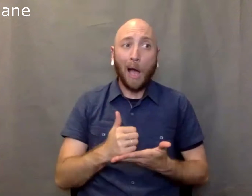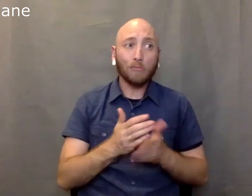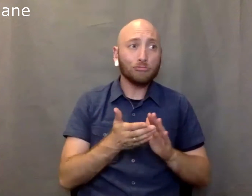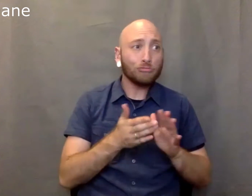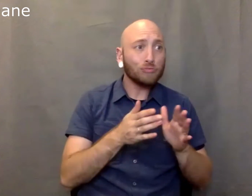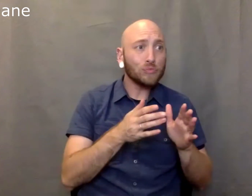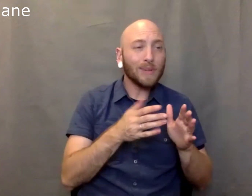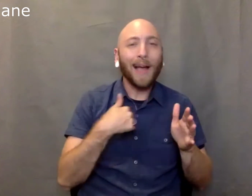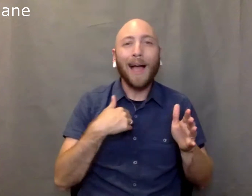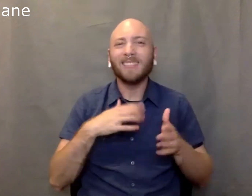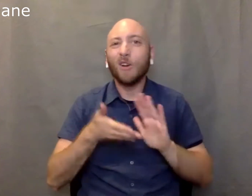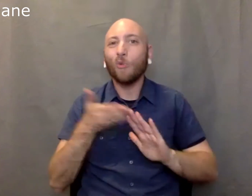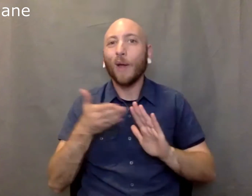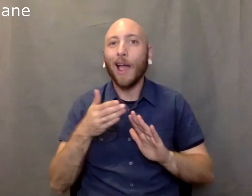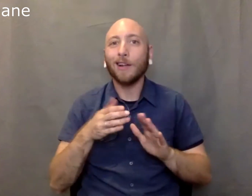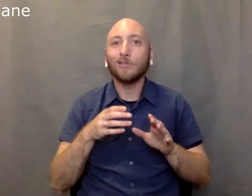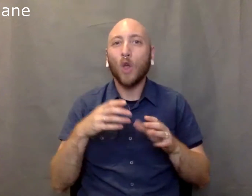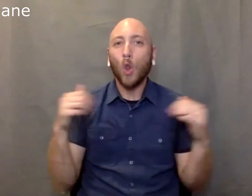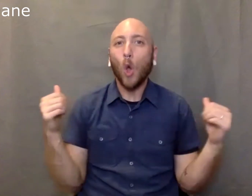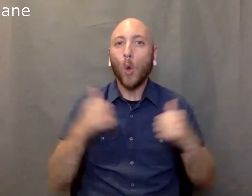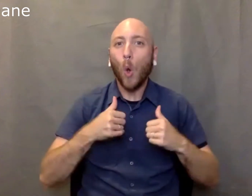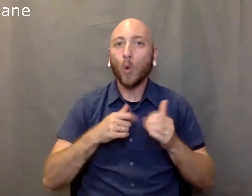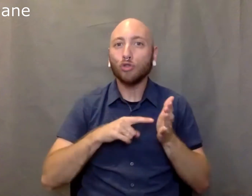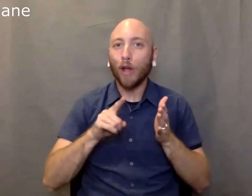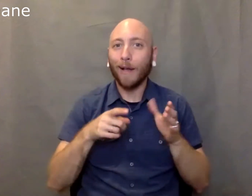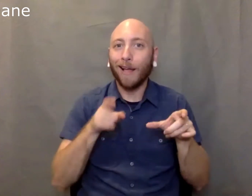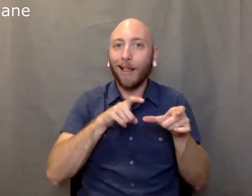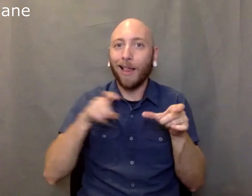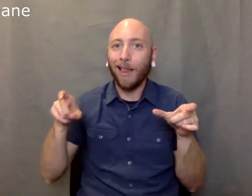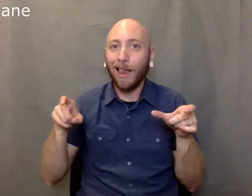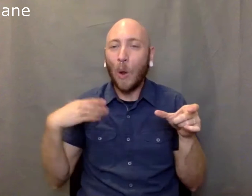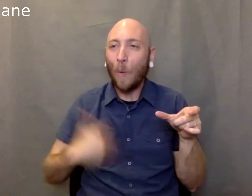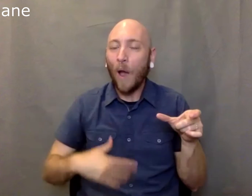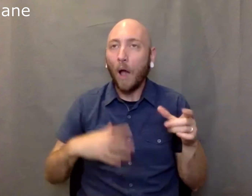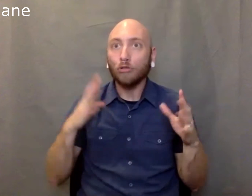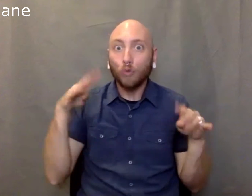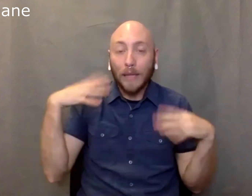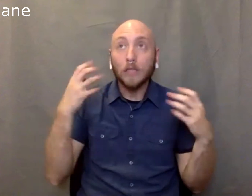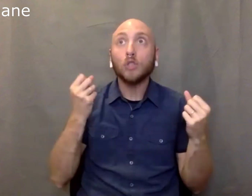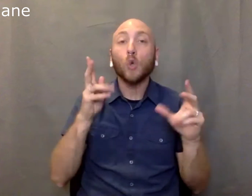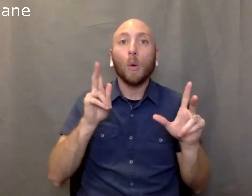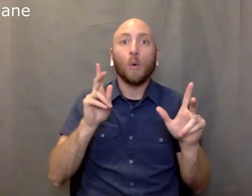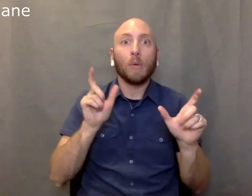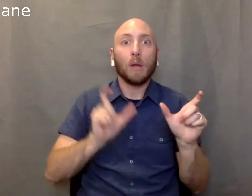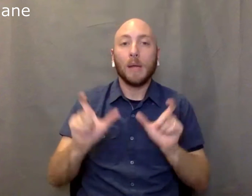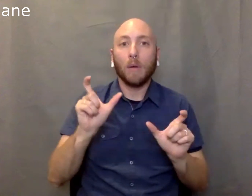check and it was like so chaotic. It was so crazy. There was so many people. I think like almost 700 people showed up.